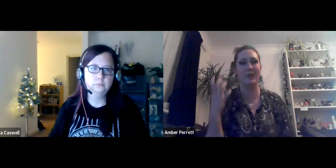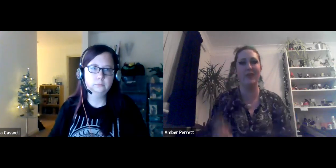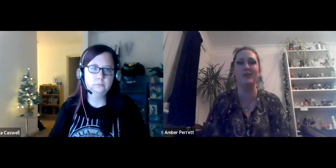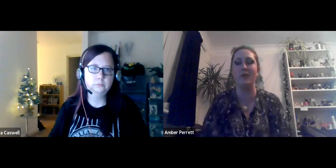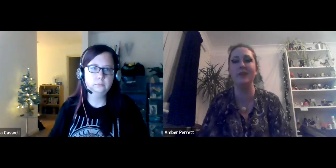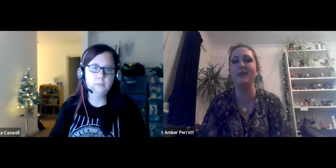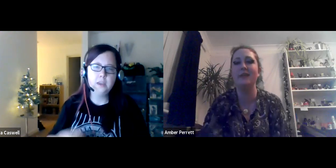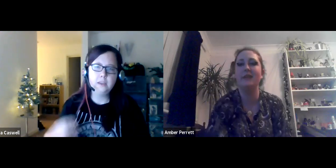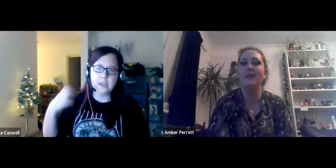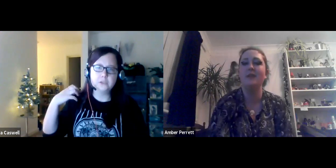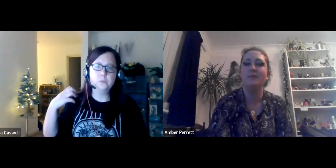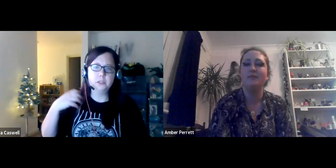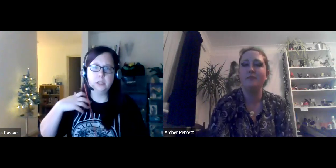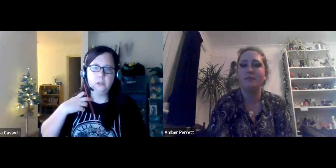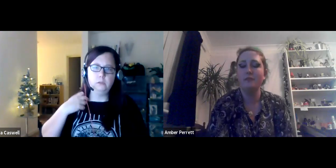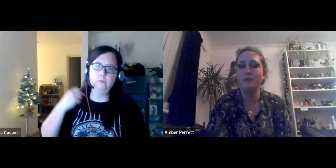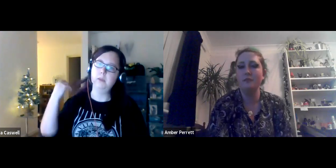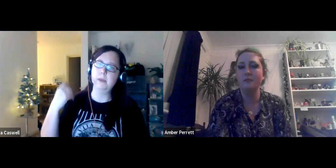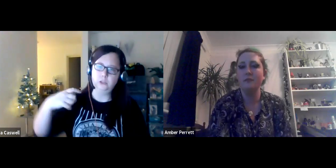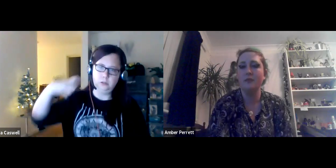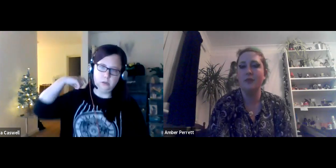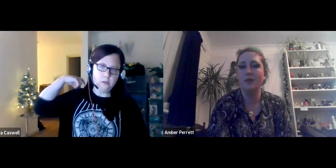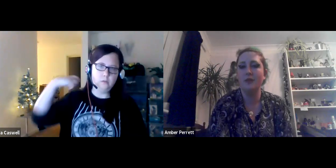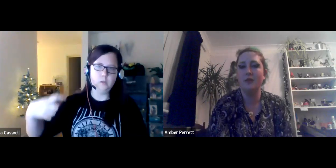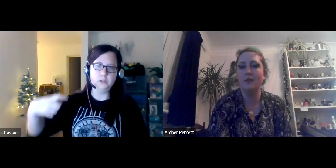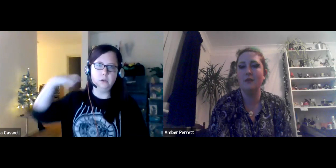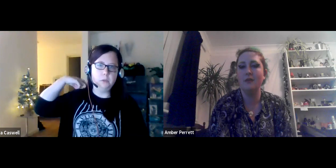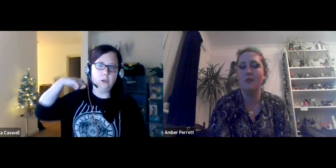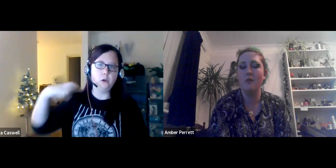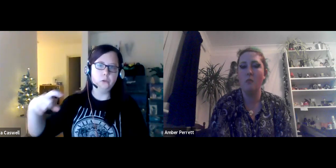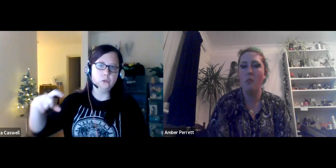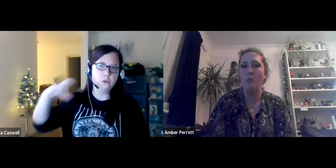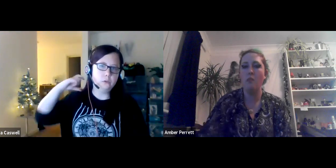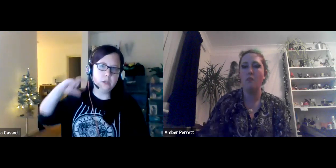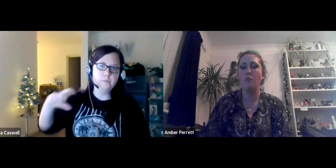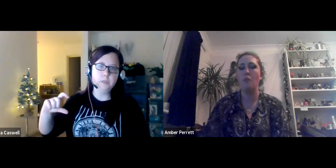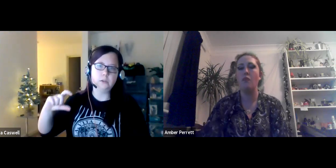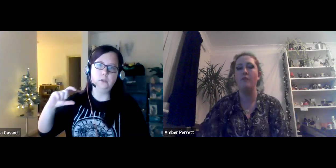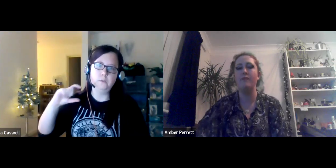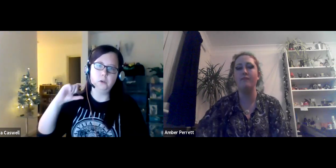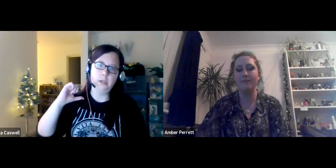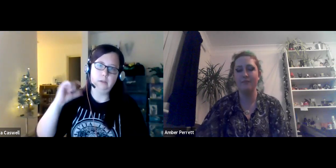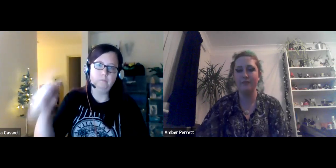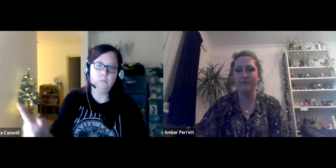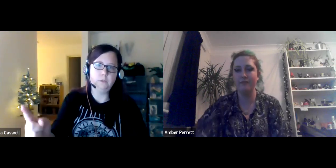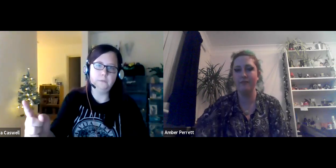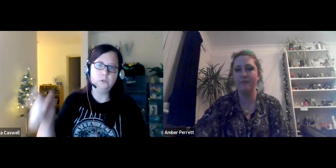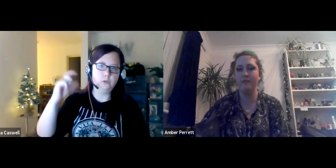on this shoulder. Yeah, it's almost like you imagine a timeline on your shoulder. So you've got like the future and